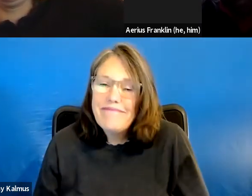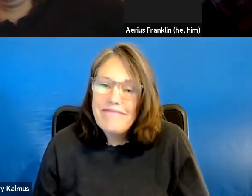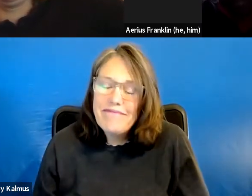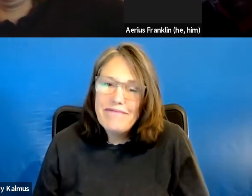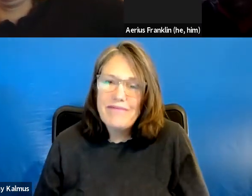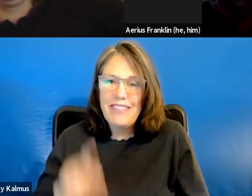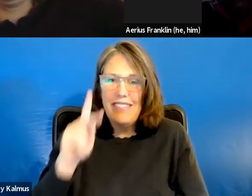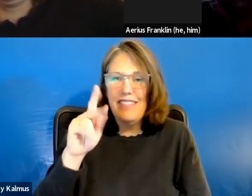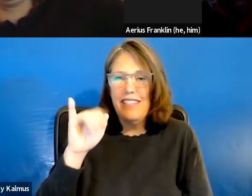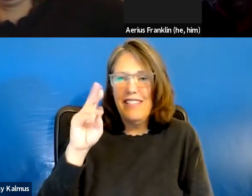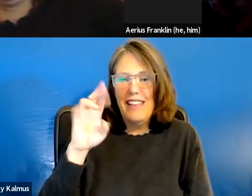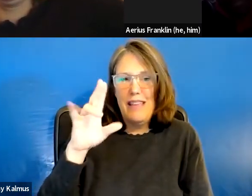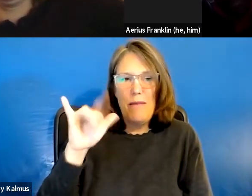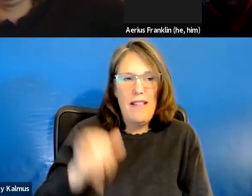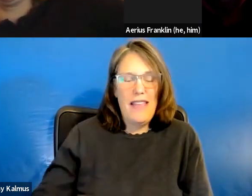Kimberly.